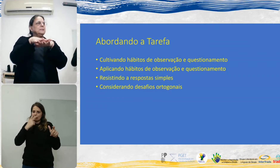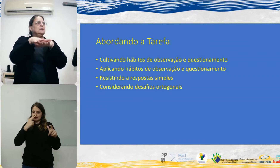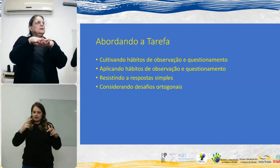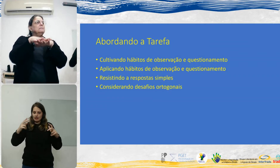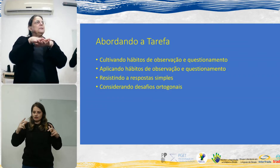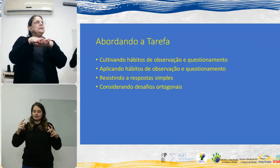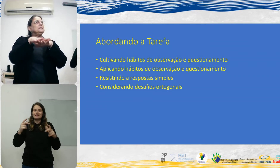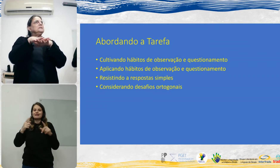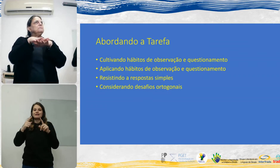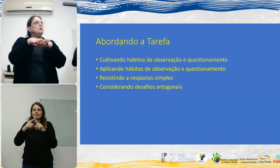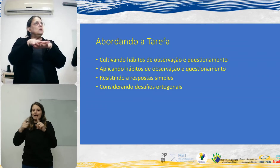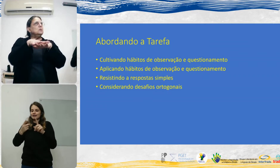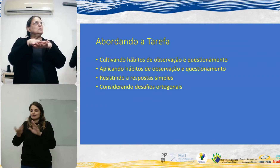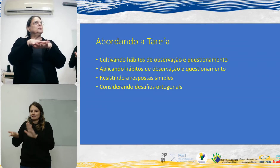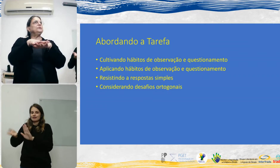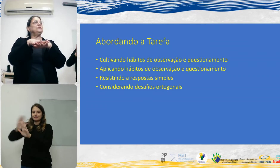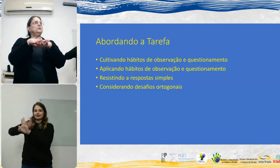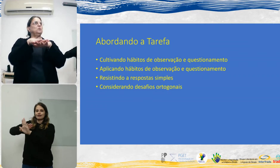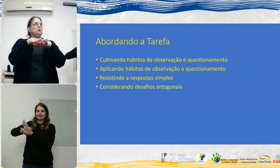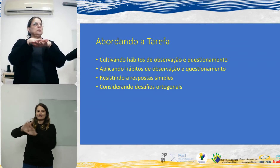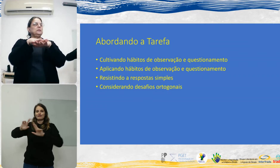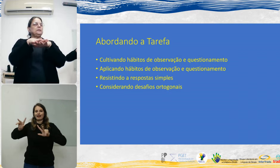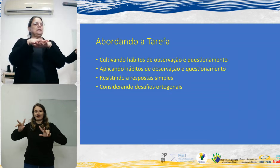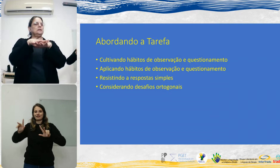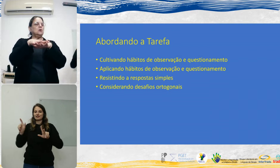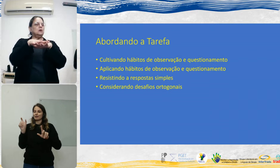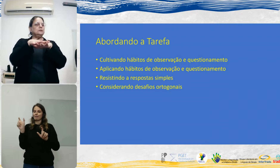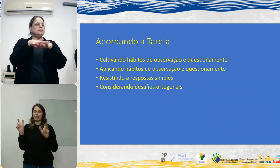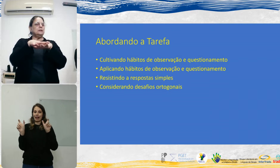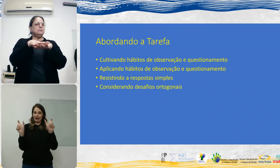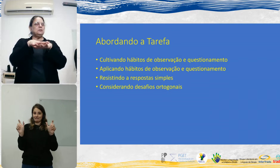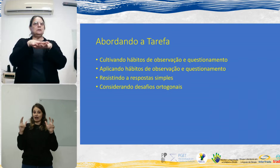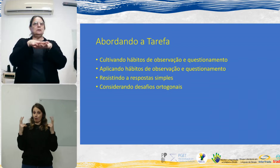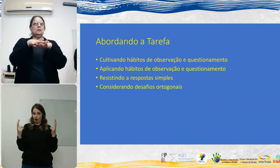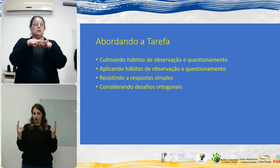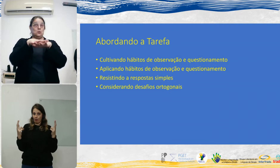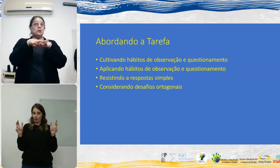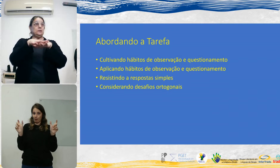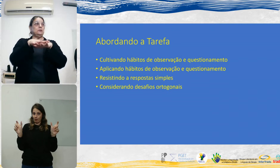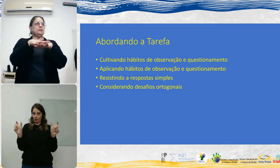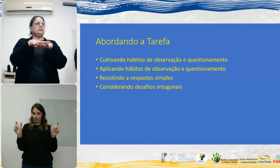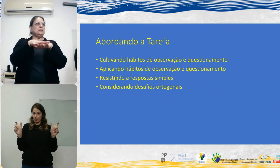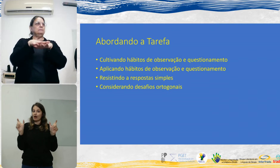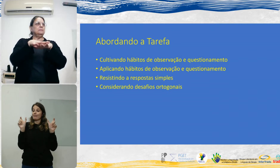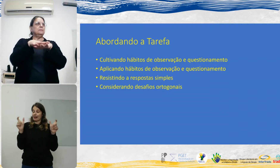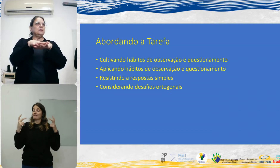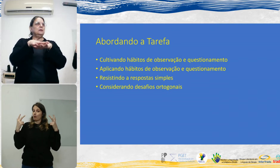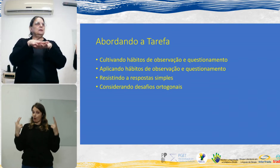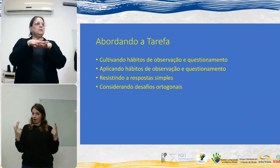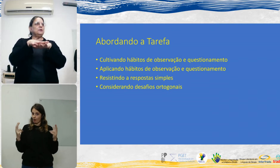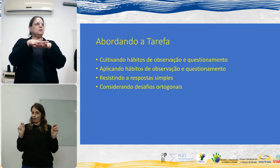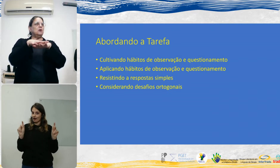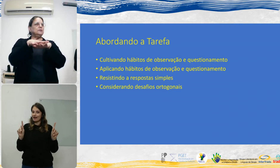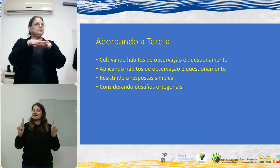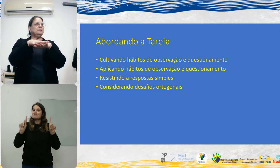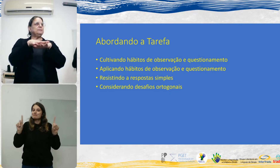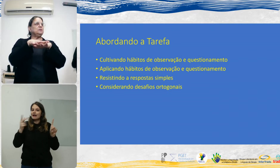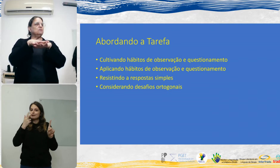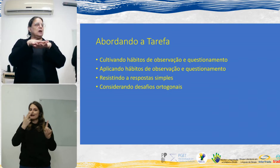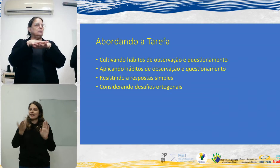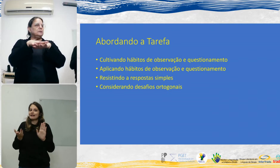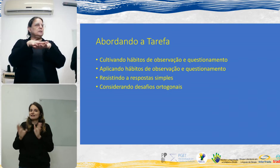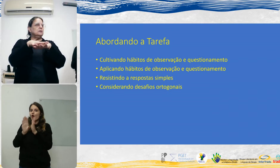overlap. But suppose the words and the concepts, the words are the same, but the